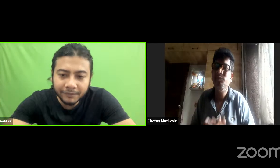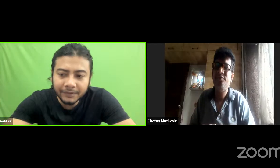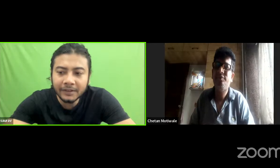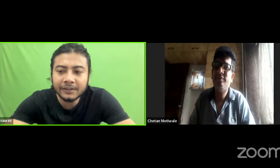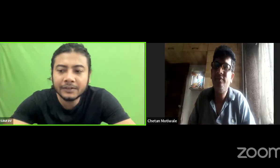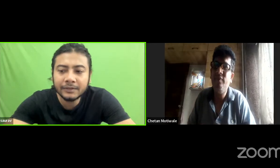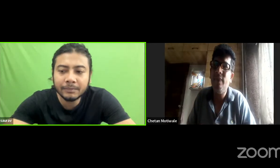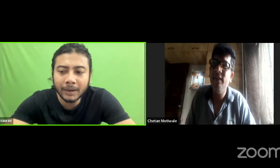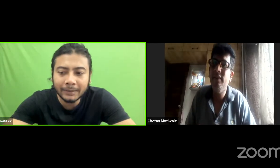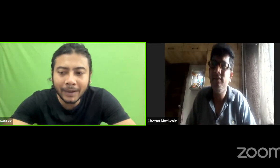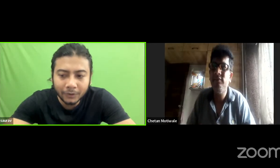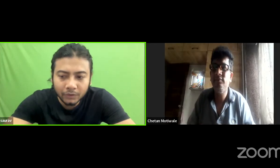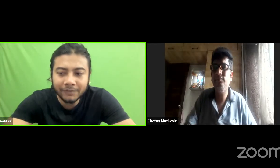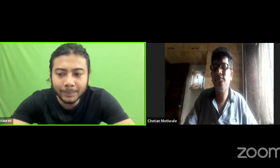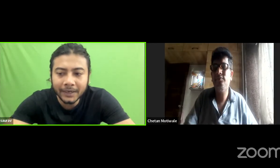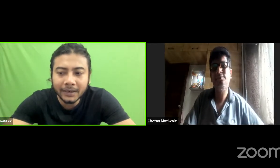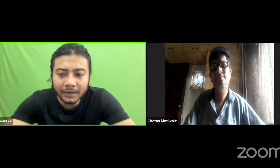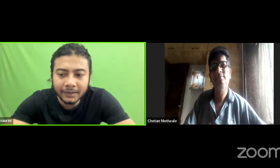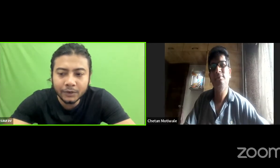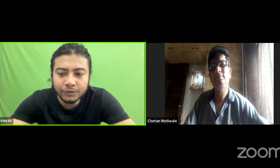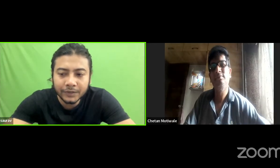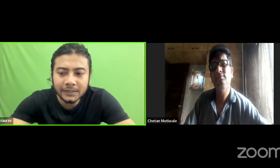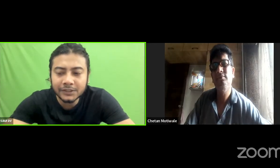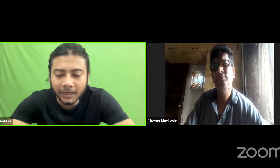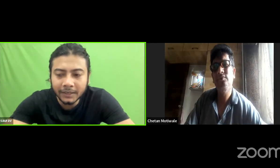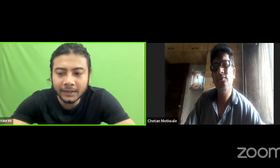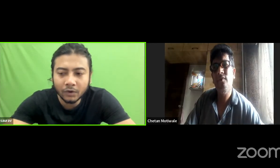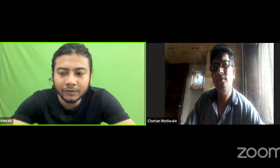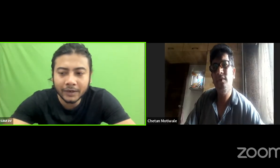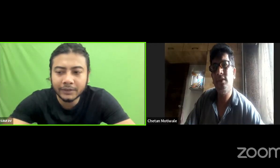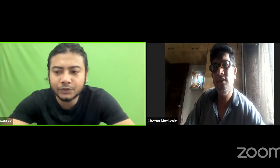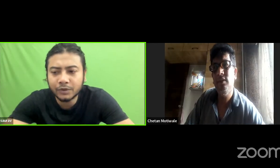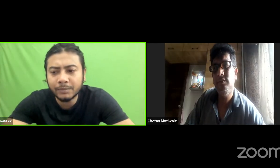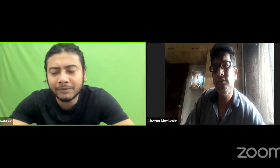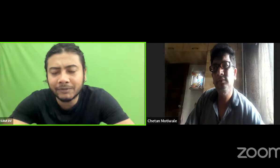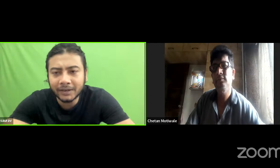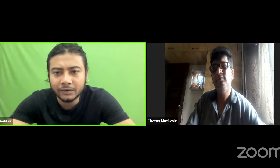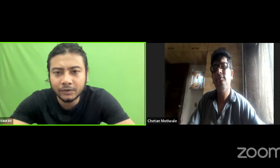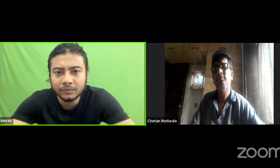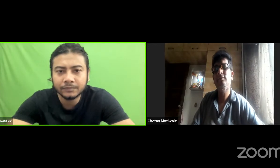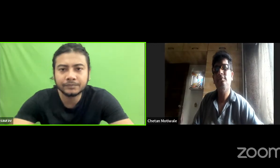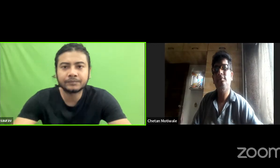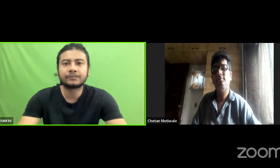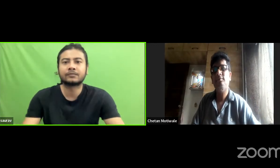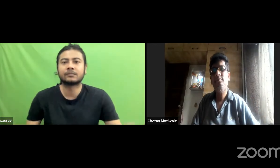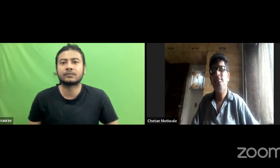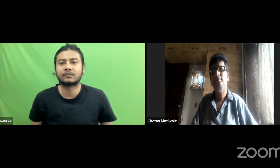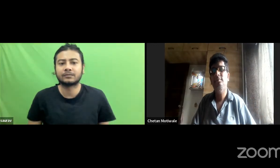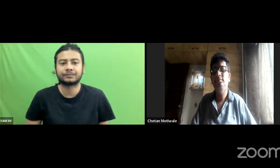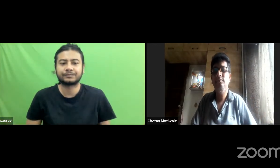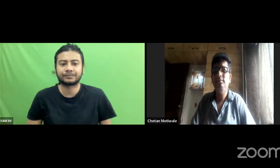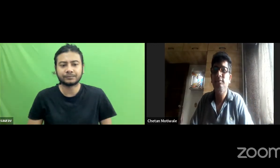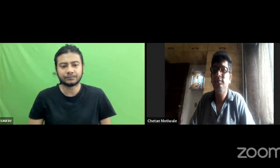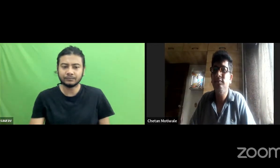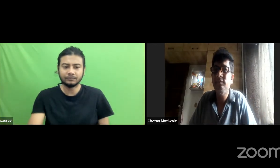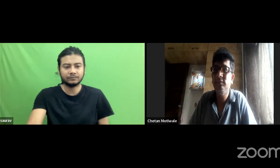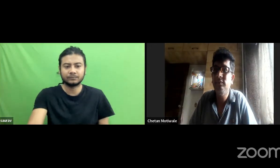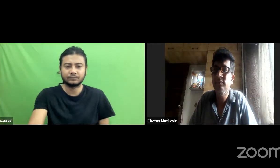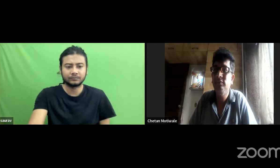gives his money back to the family and continues with his chanting and all of that, he shouldn't be worried, no? Definitely, he should not worry, because he's done his